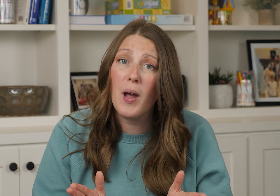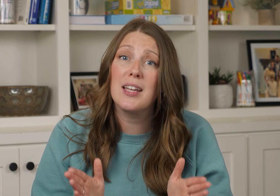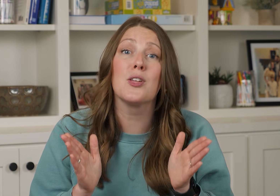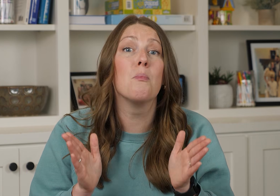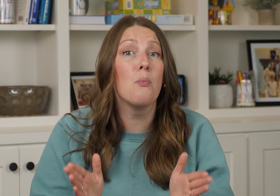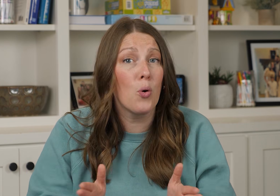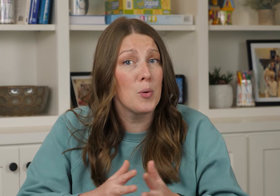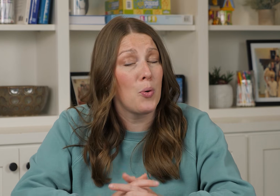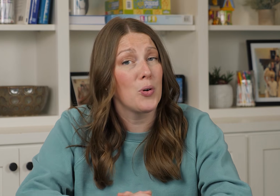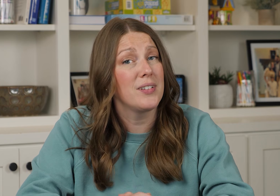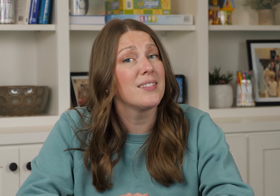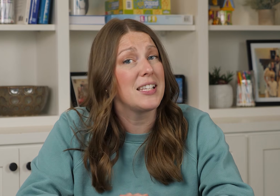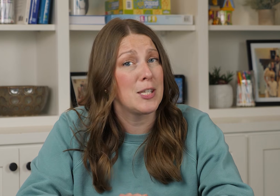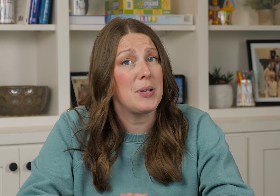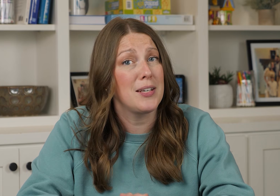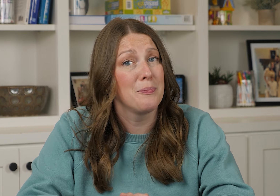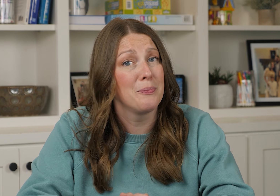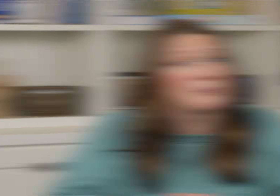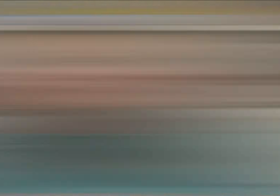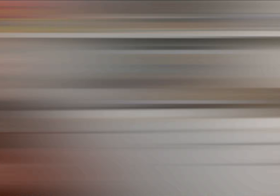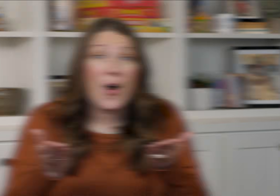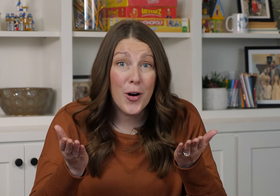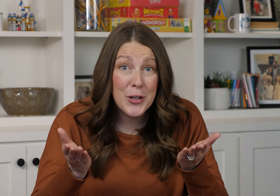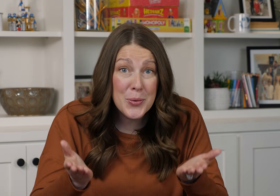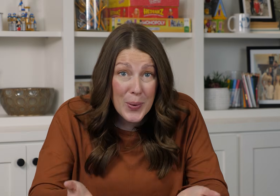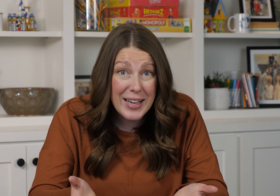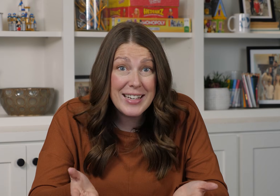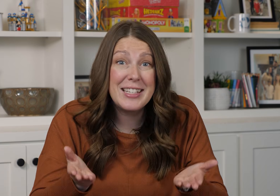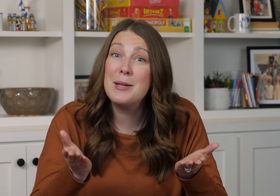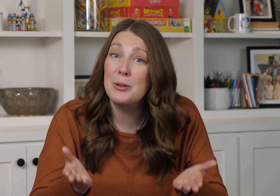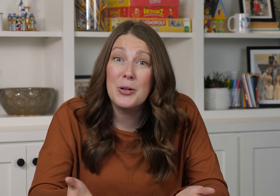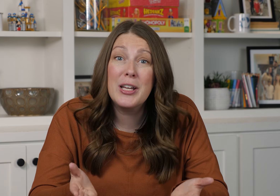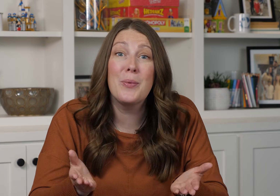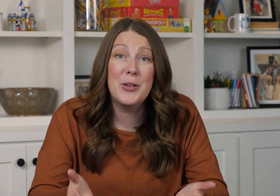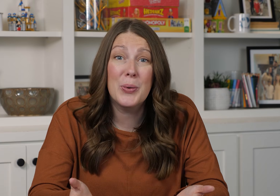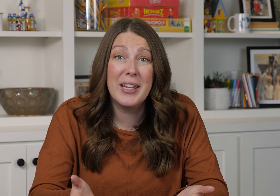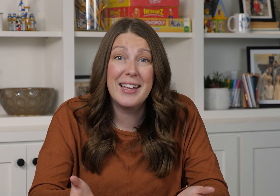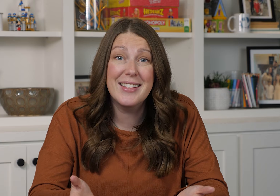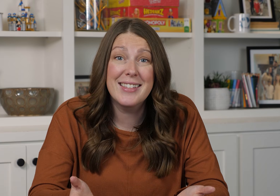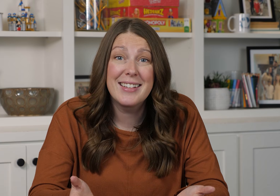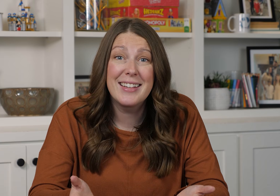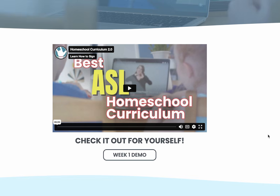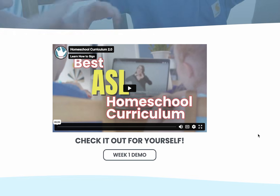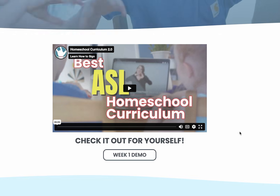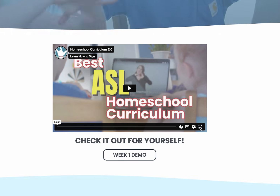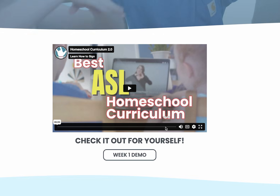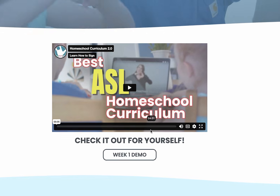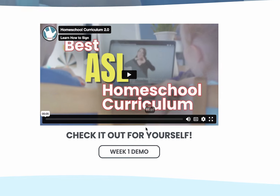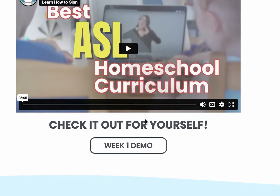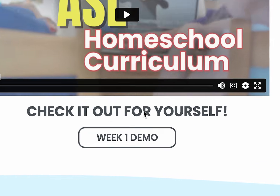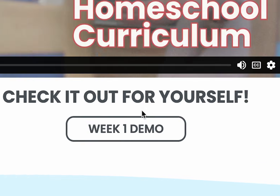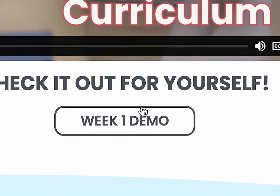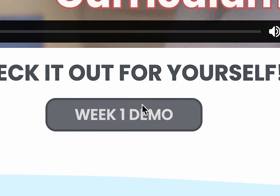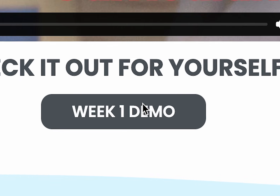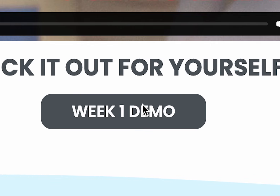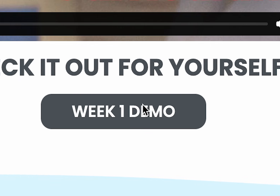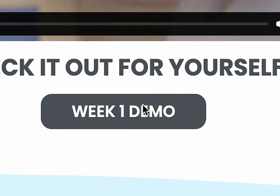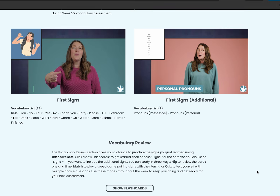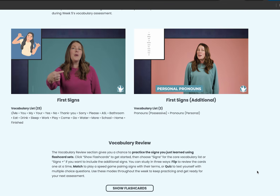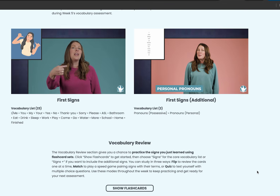always more important than speed. Are you ready to keep learning with your kids? You can check out our entire first week